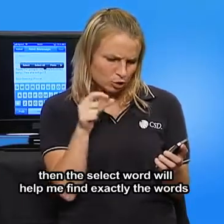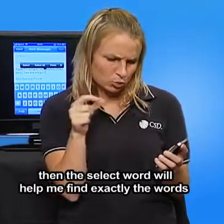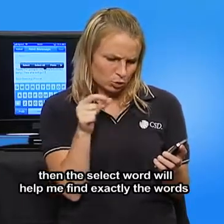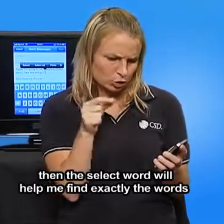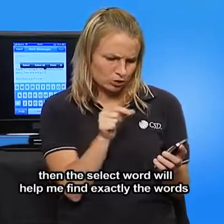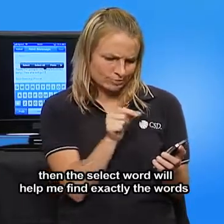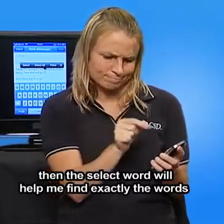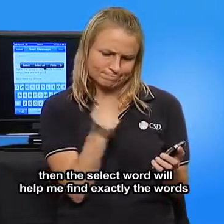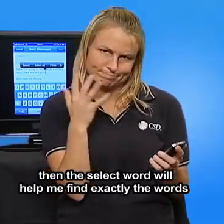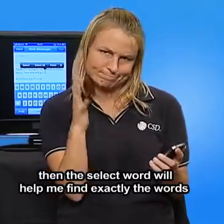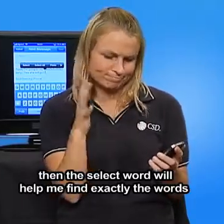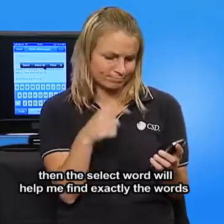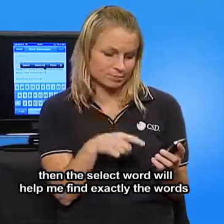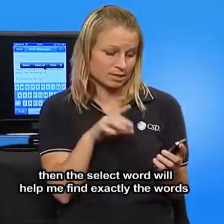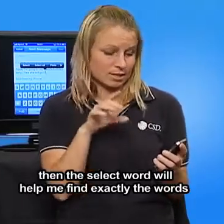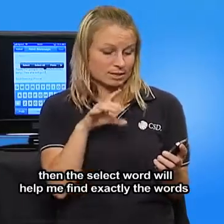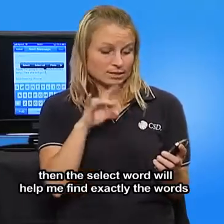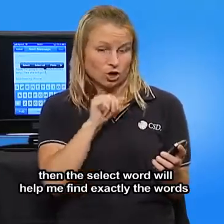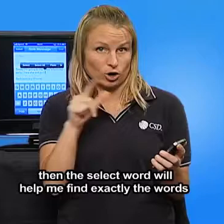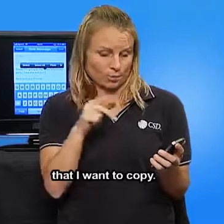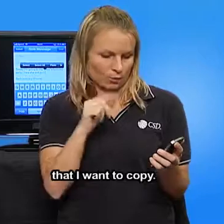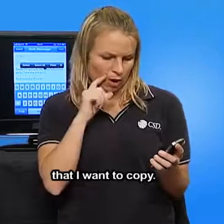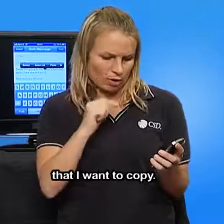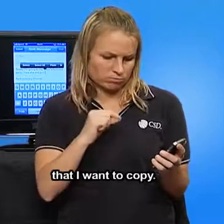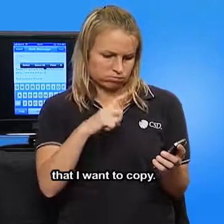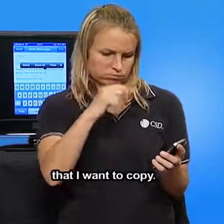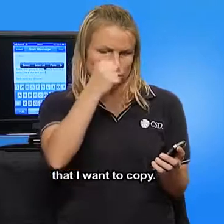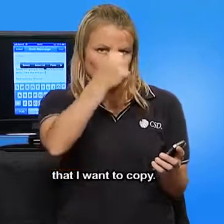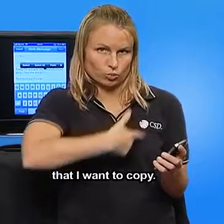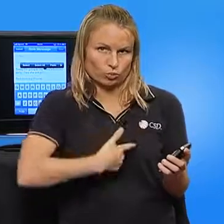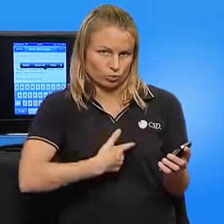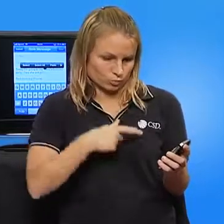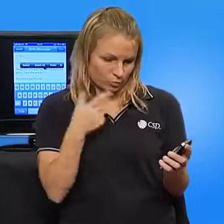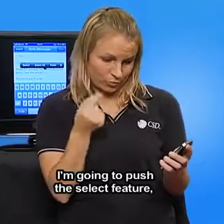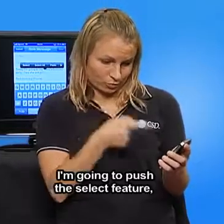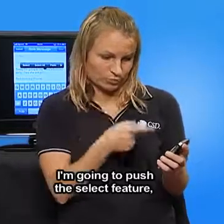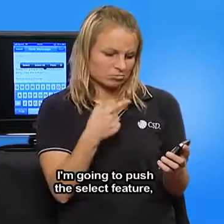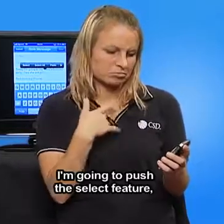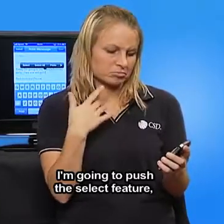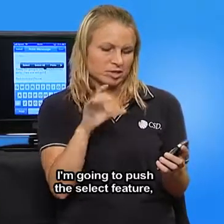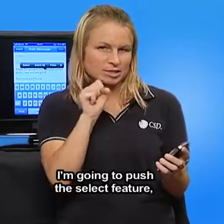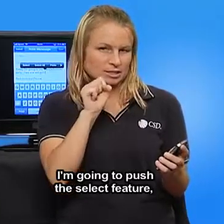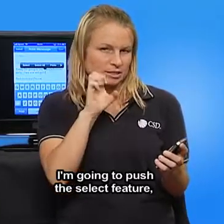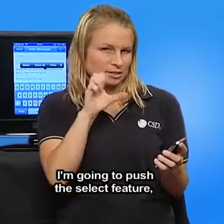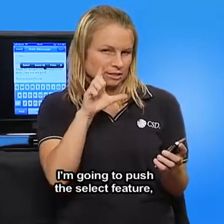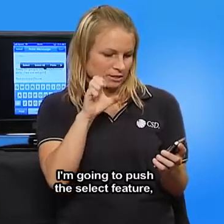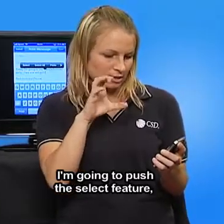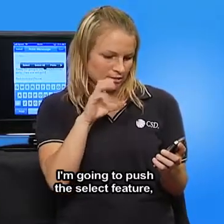word will help me find exactly the words that I want to copy. I'm going to push the select